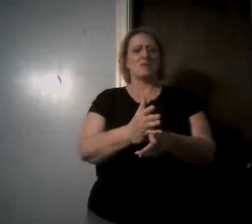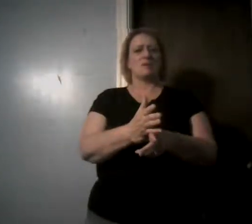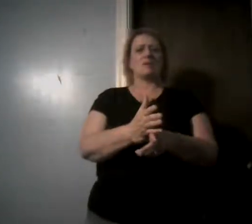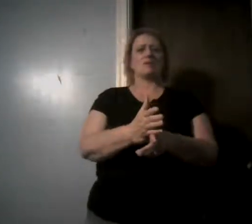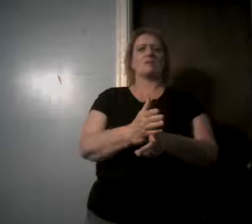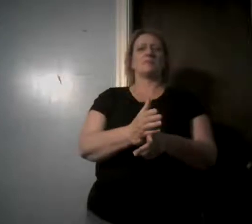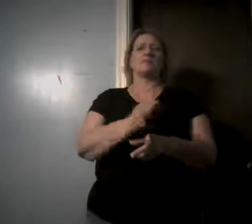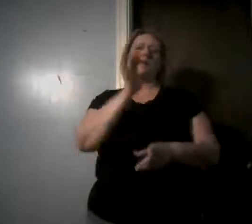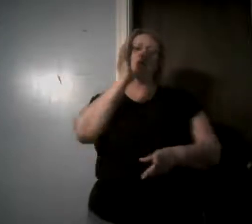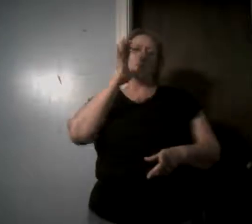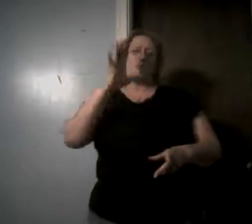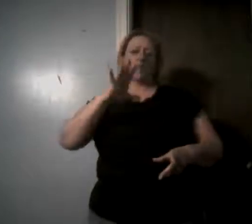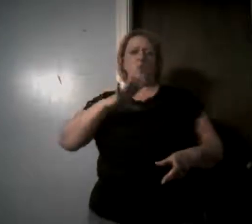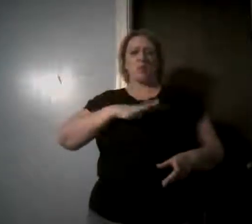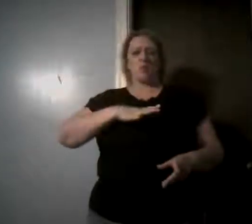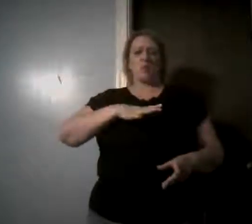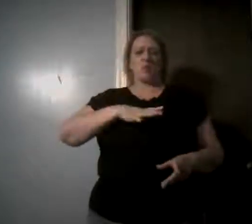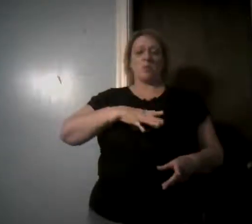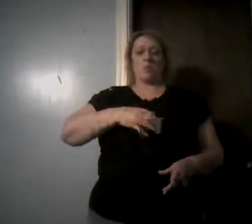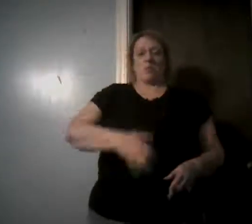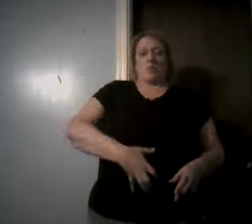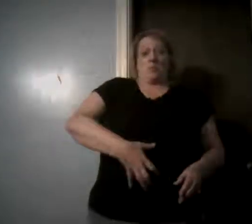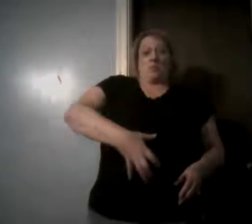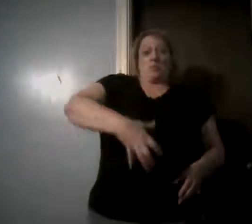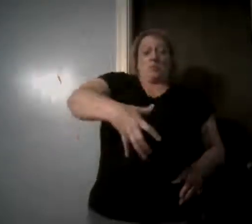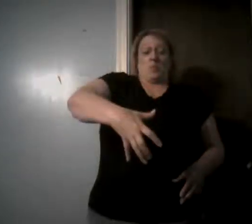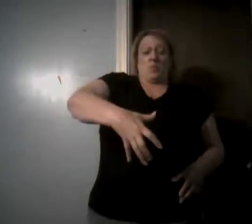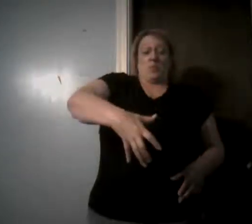Women who are pregnant can give it to the baby during vaginal birth.